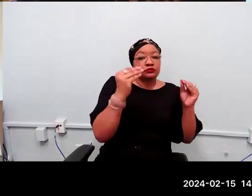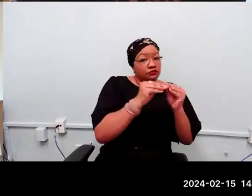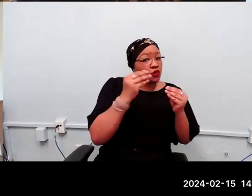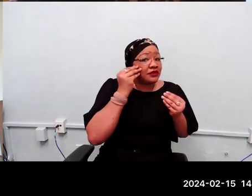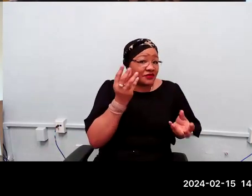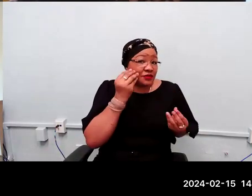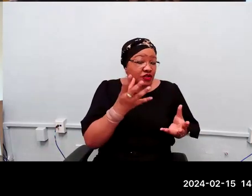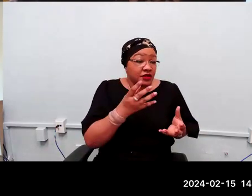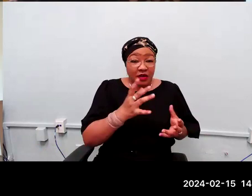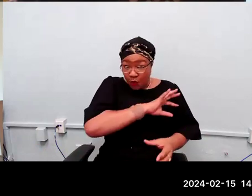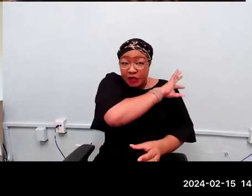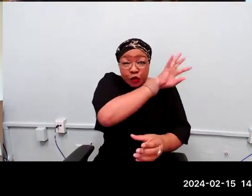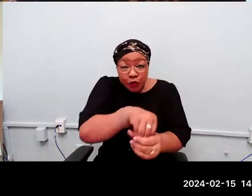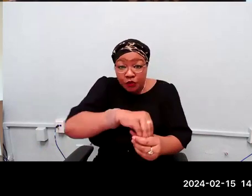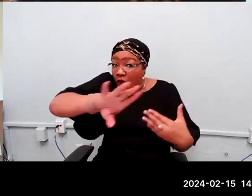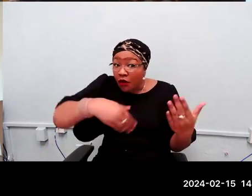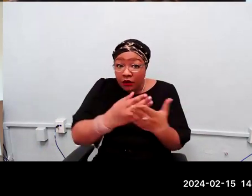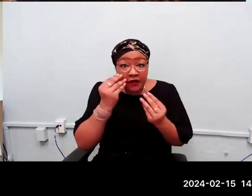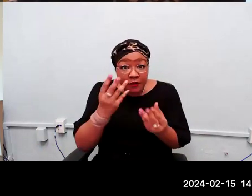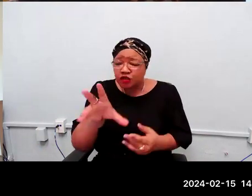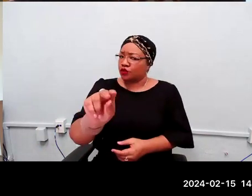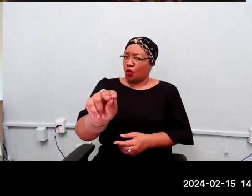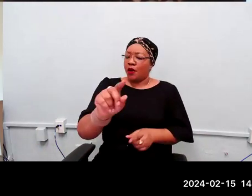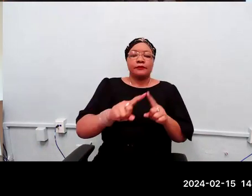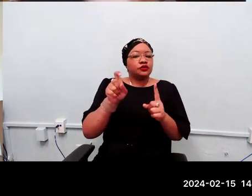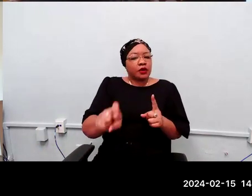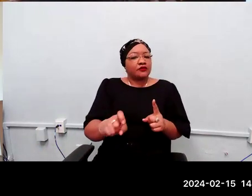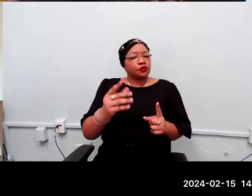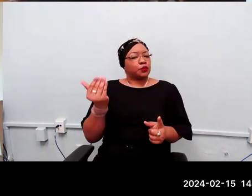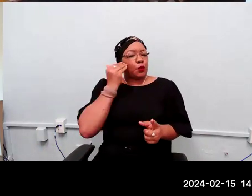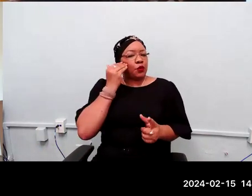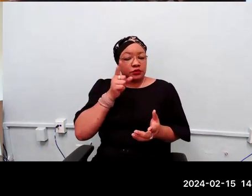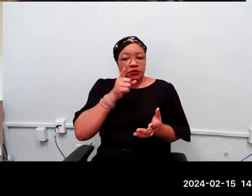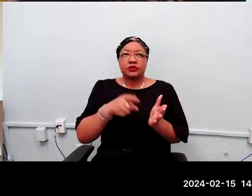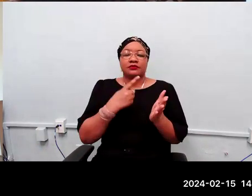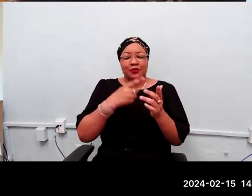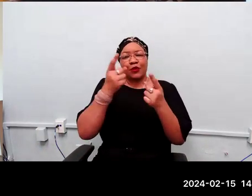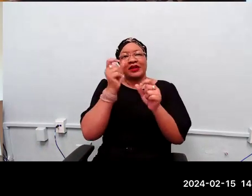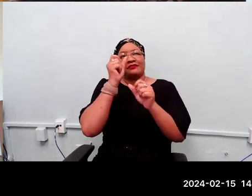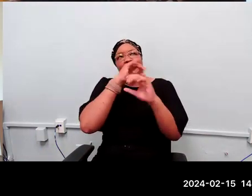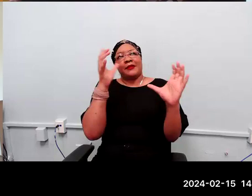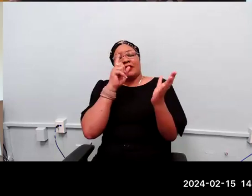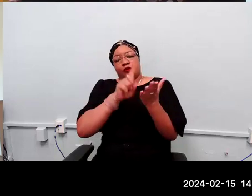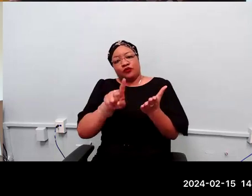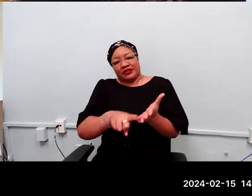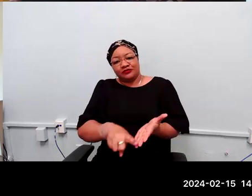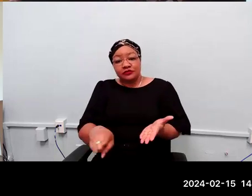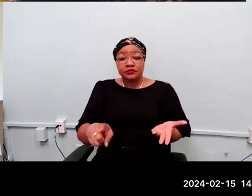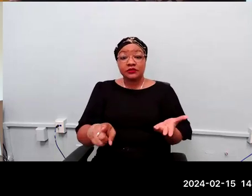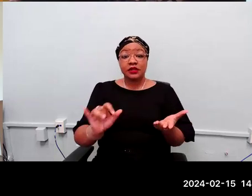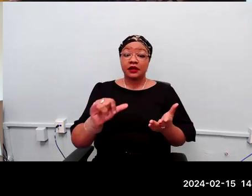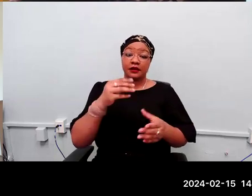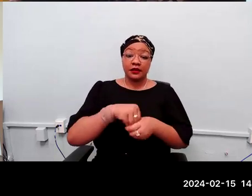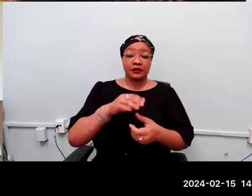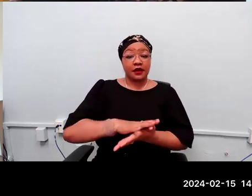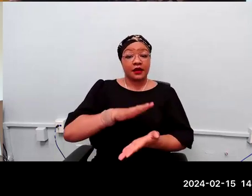into the piece, but you have to be informed. So sometimes, you know, you think about research like, you know, in your more academic classes,